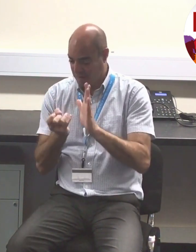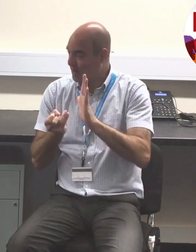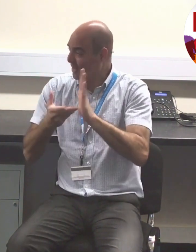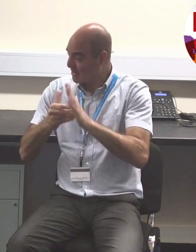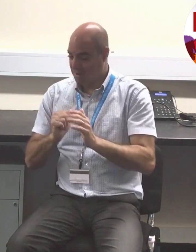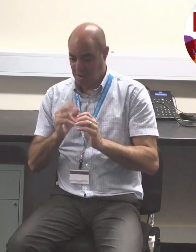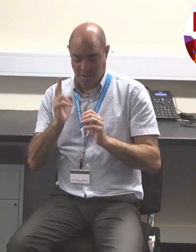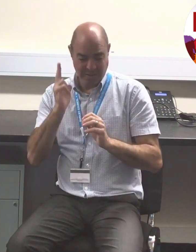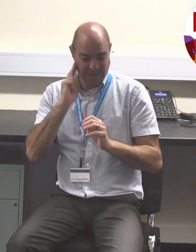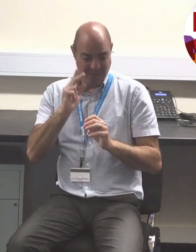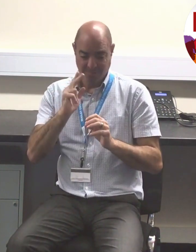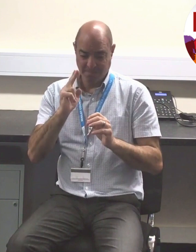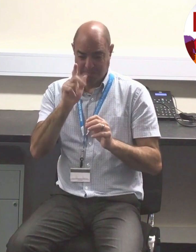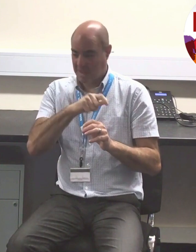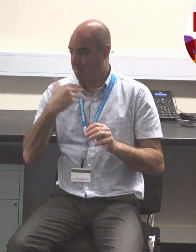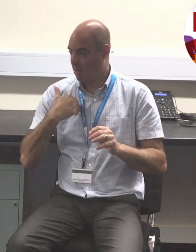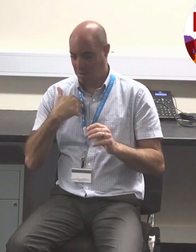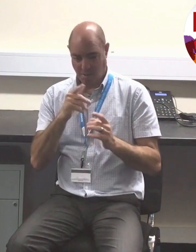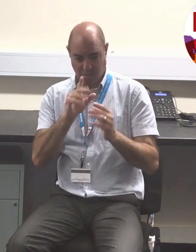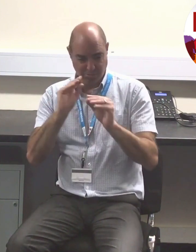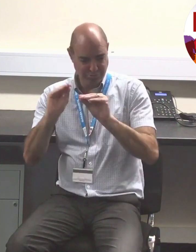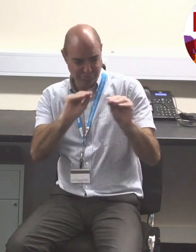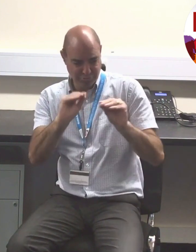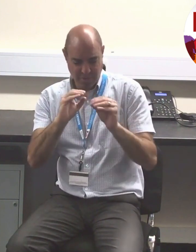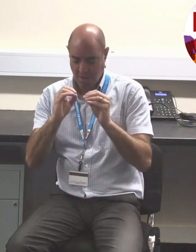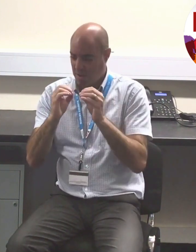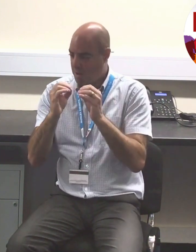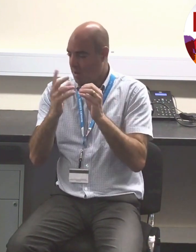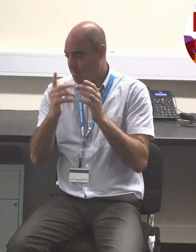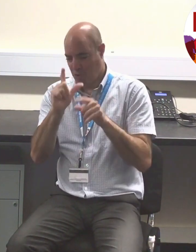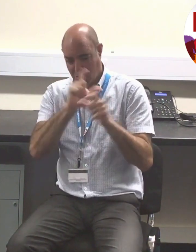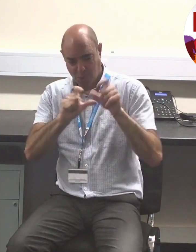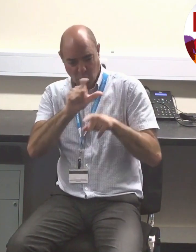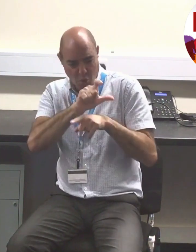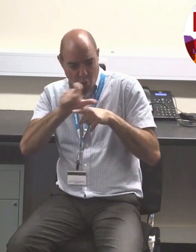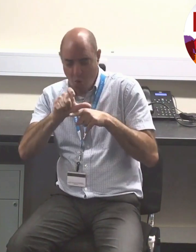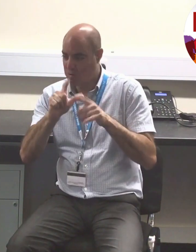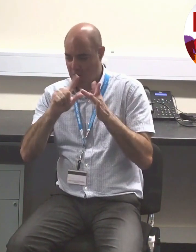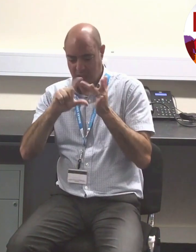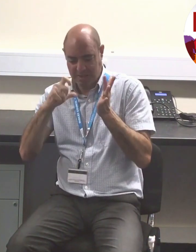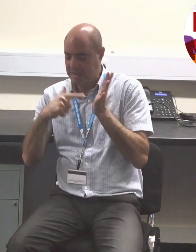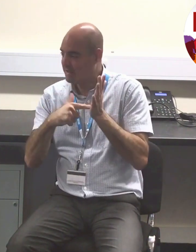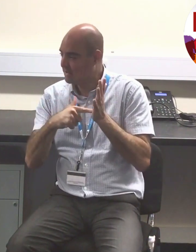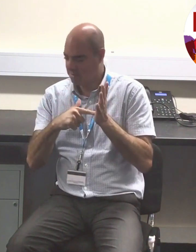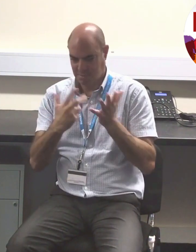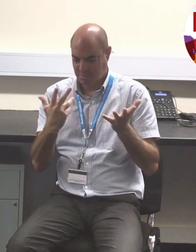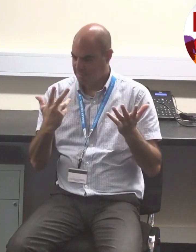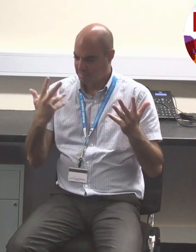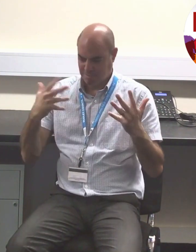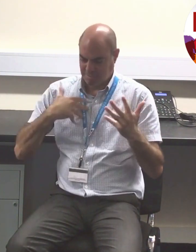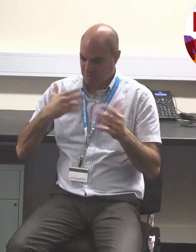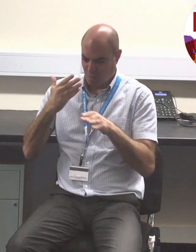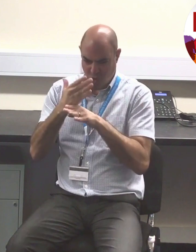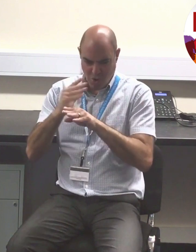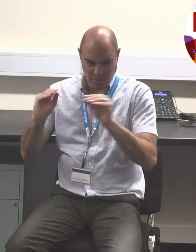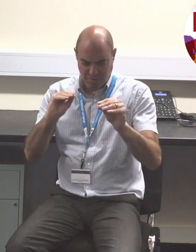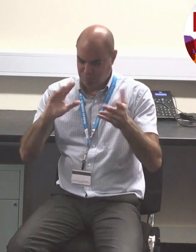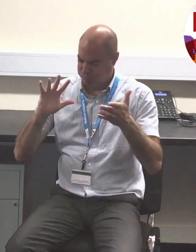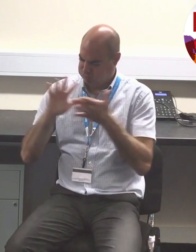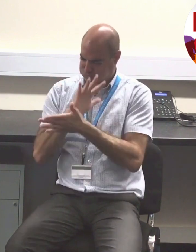to 3 and recently I've started setting up a computer course, ICT courses for